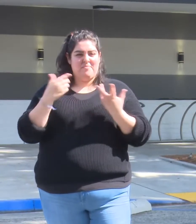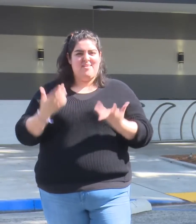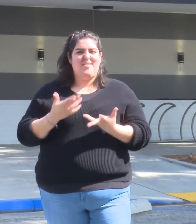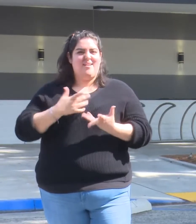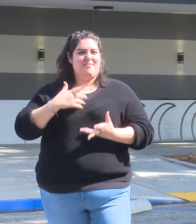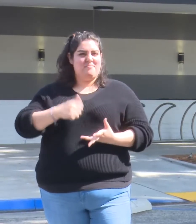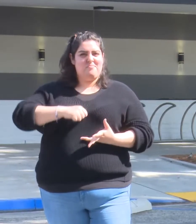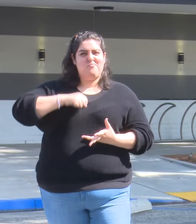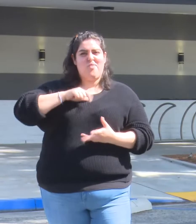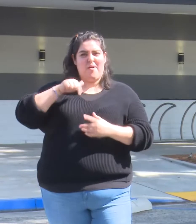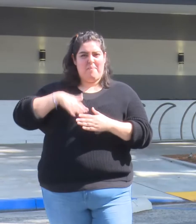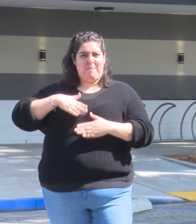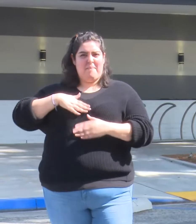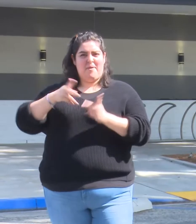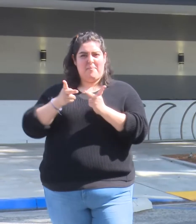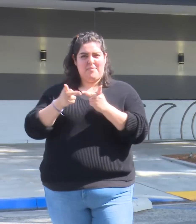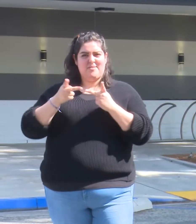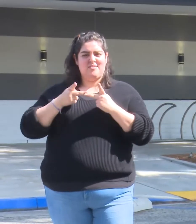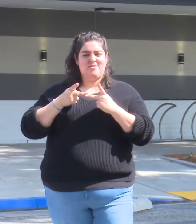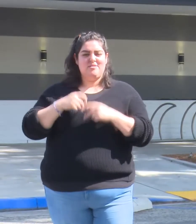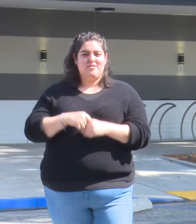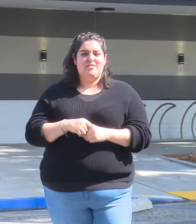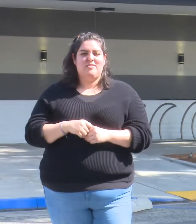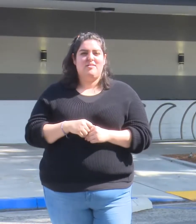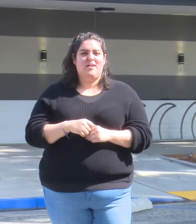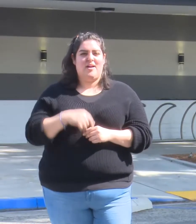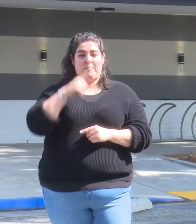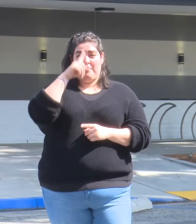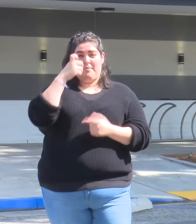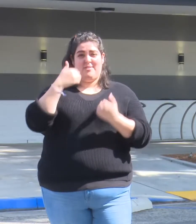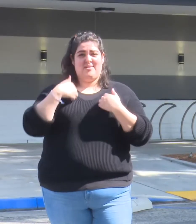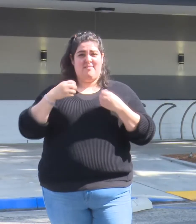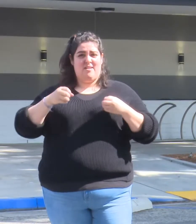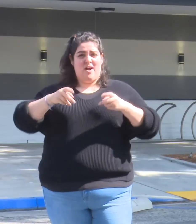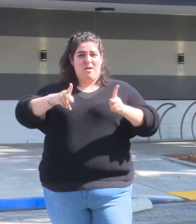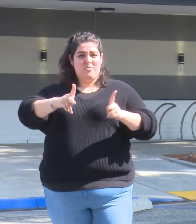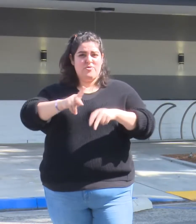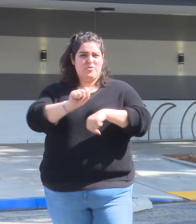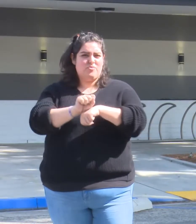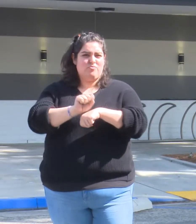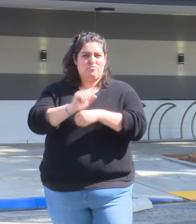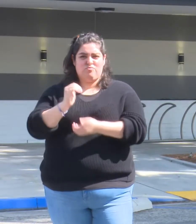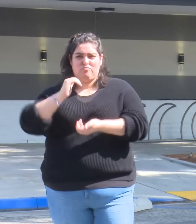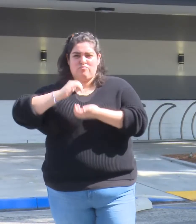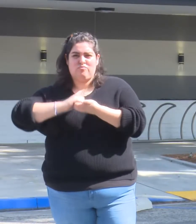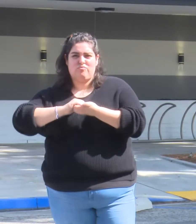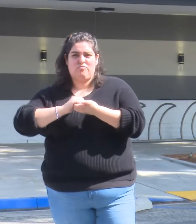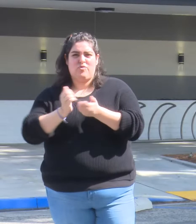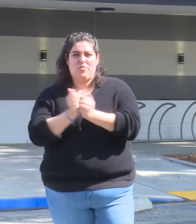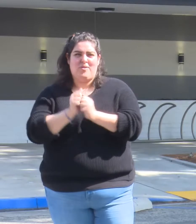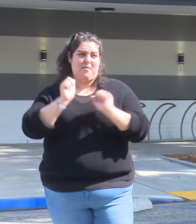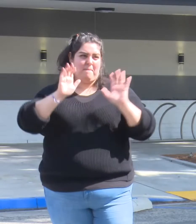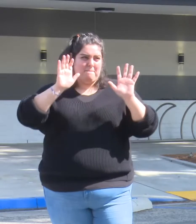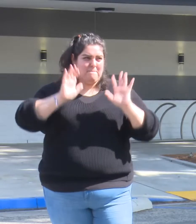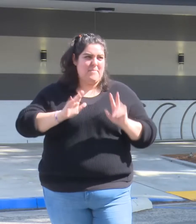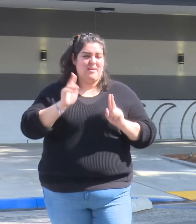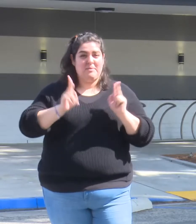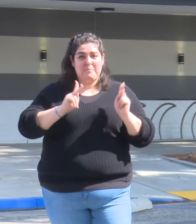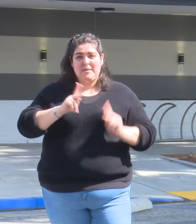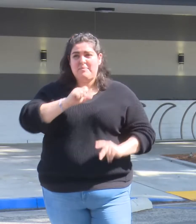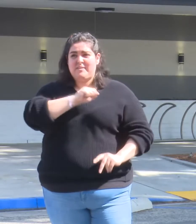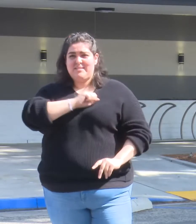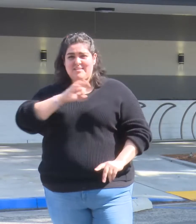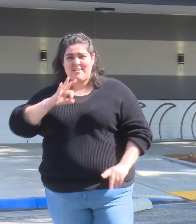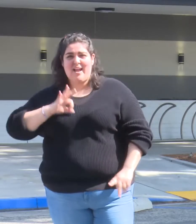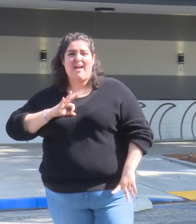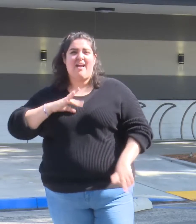pride, and because I get the opportunity to work with wonderful people, wonderful staff,